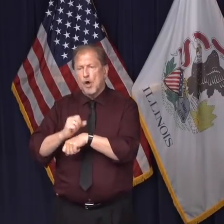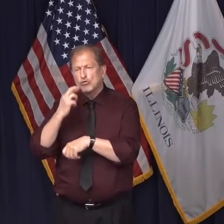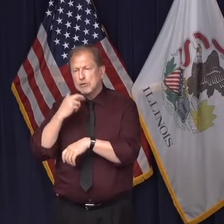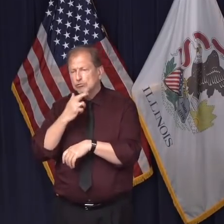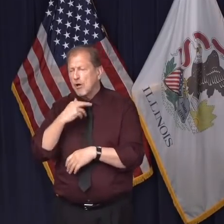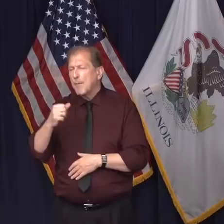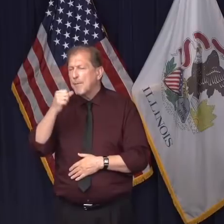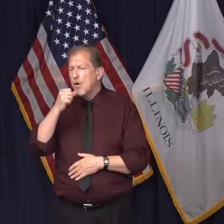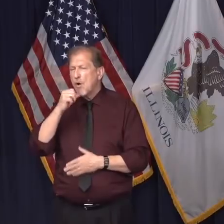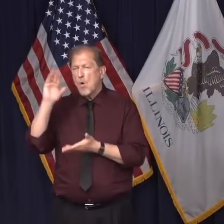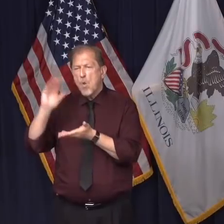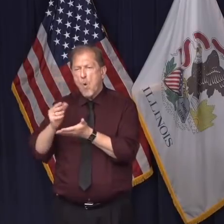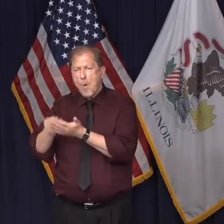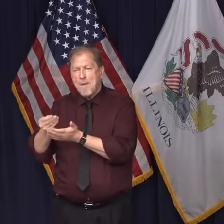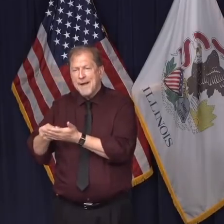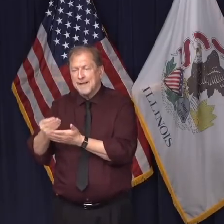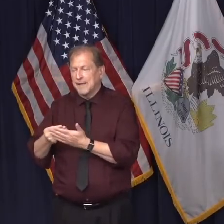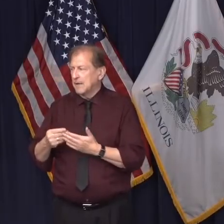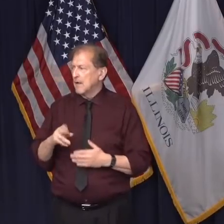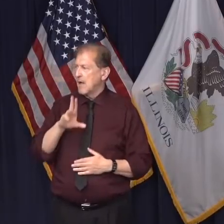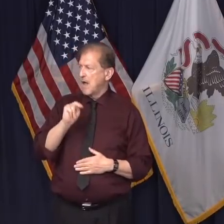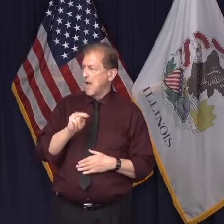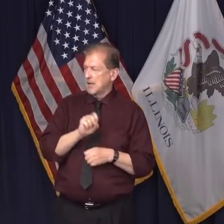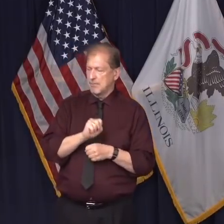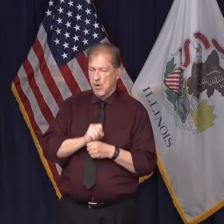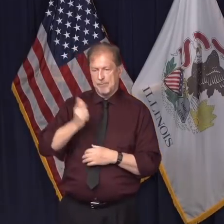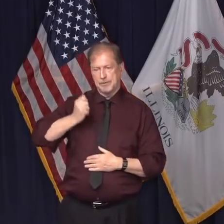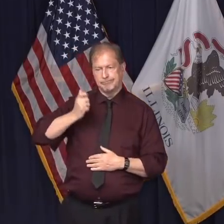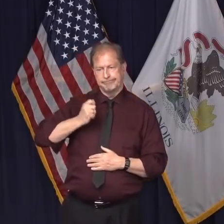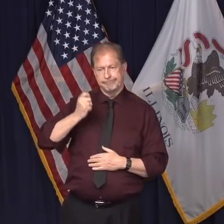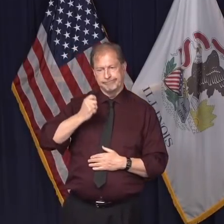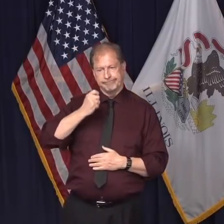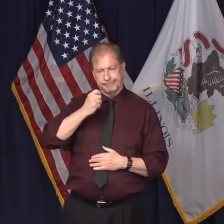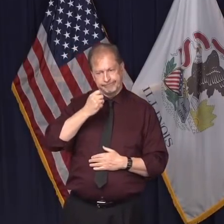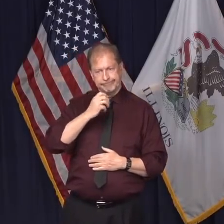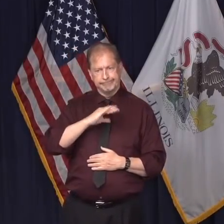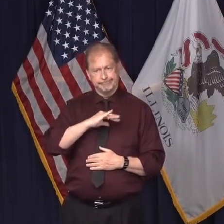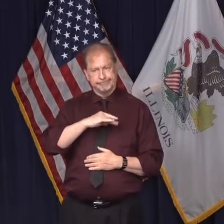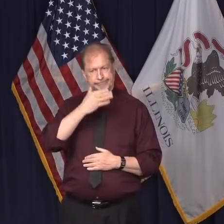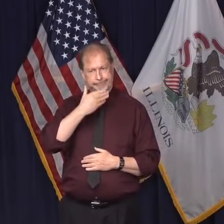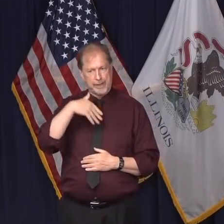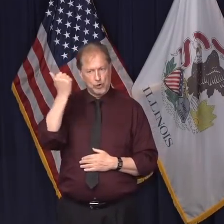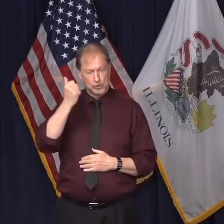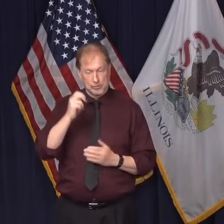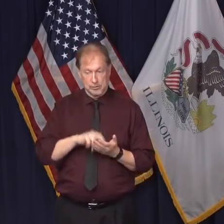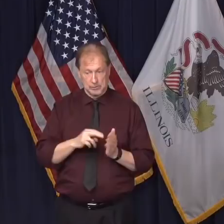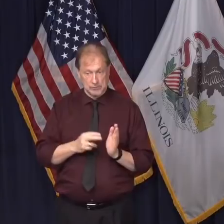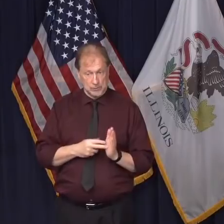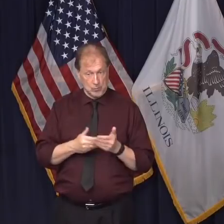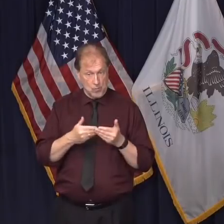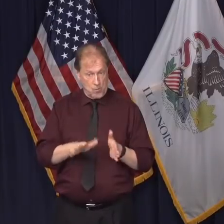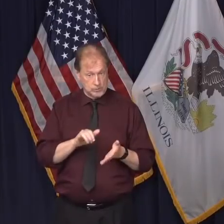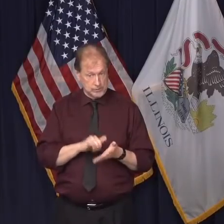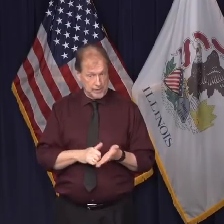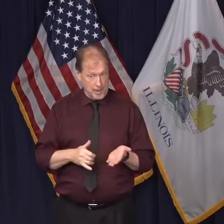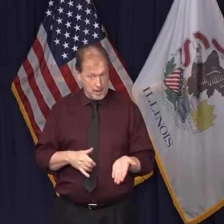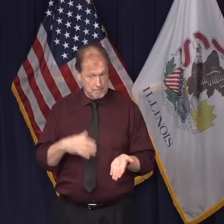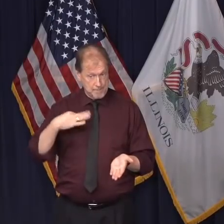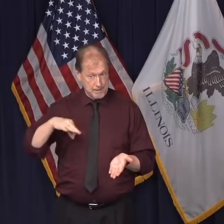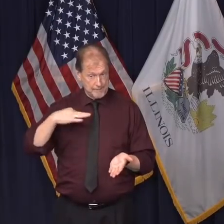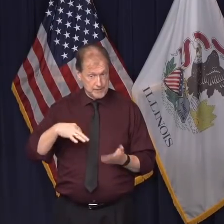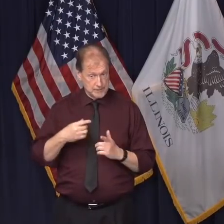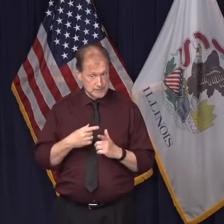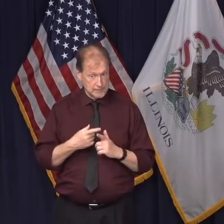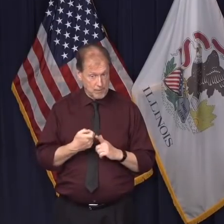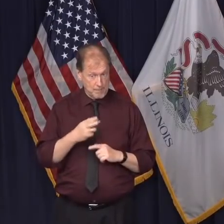along. Will those who make that decision run the risk of losing their unemployment benefits? Well, that's a decision the federal government would make. I mean,